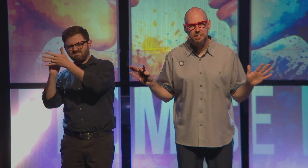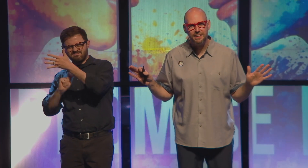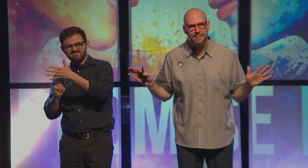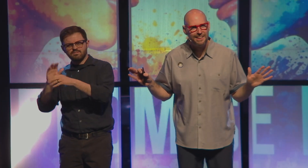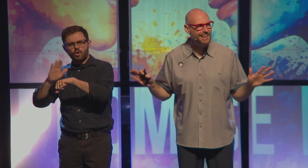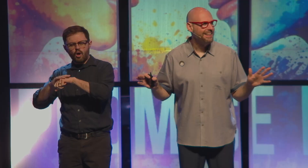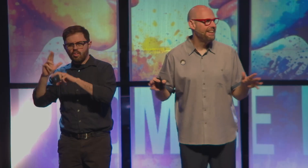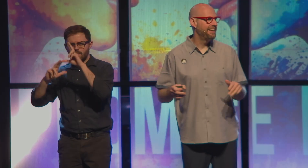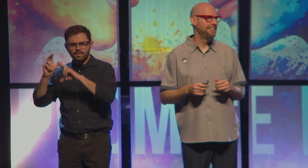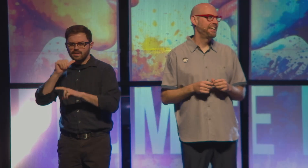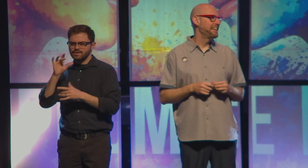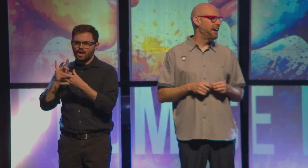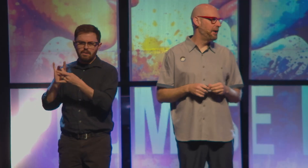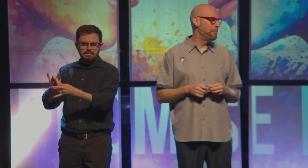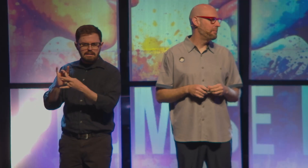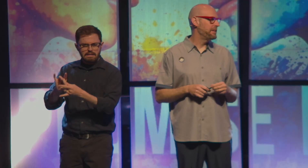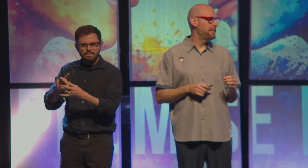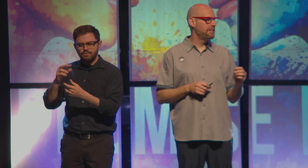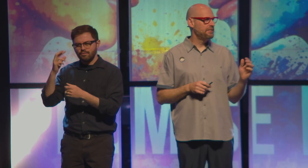history.